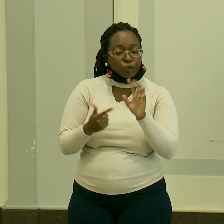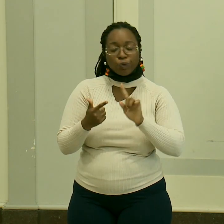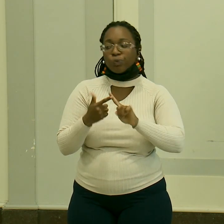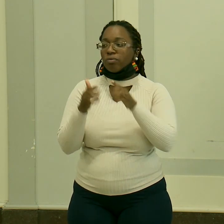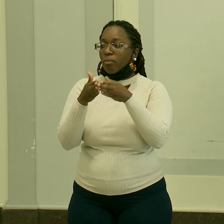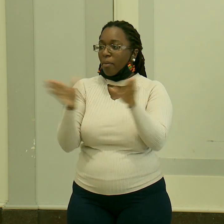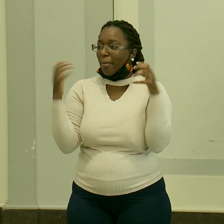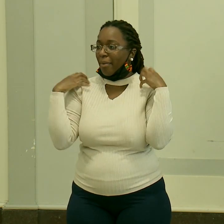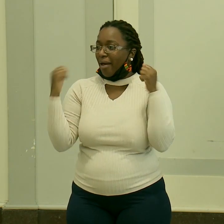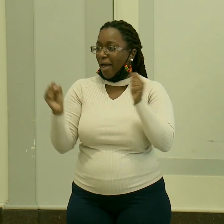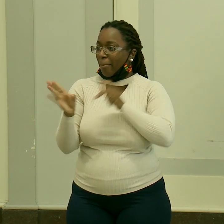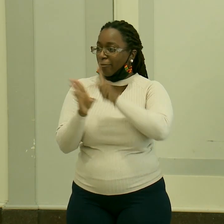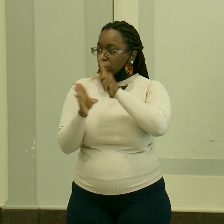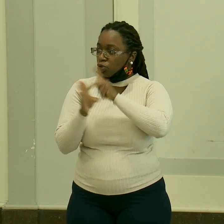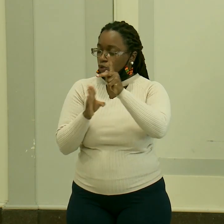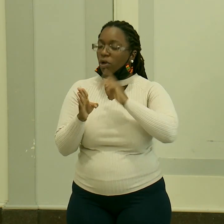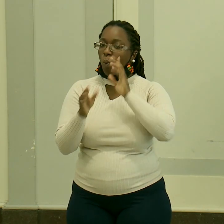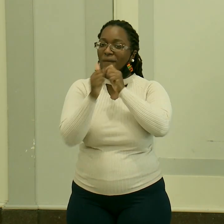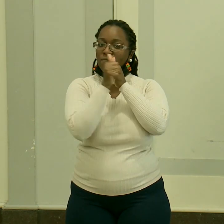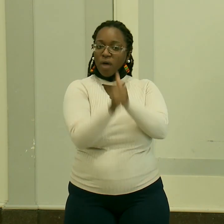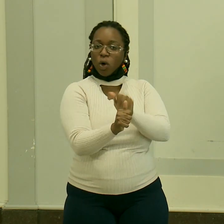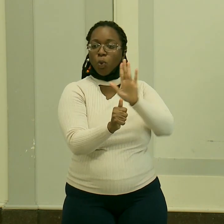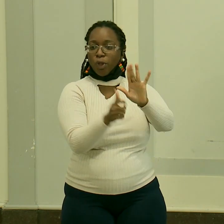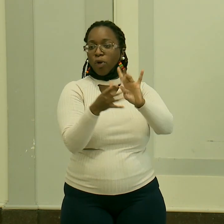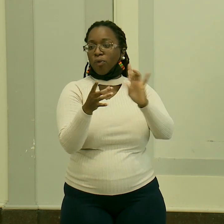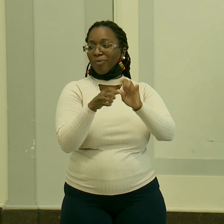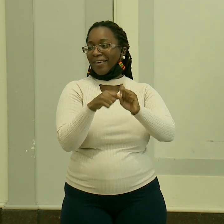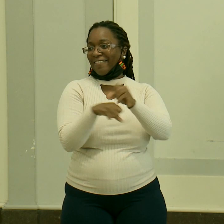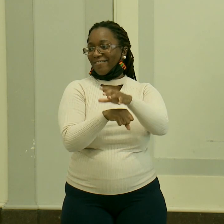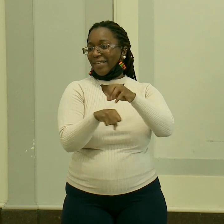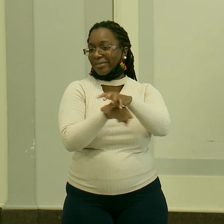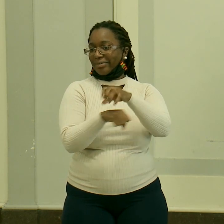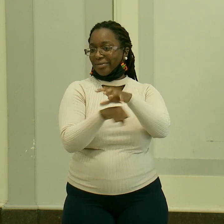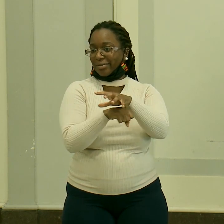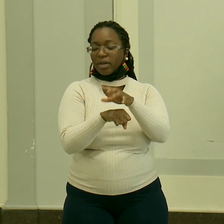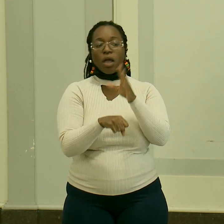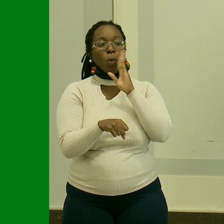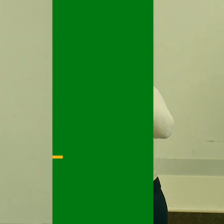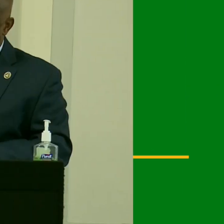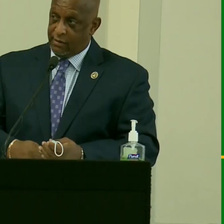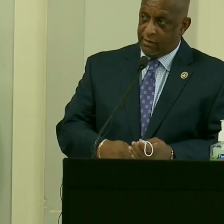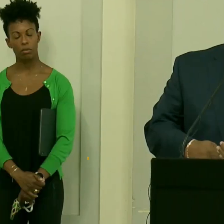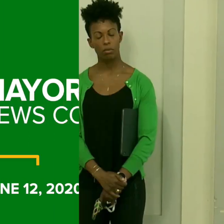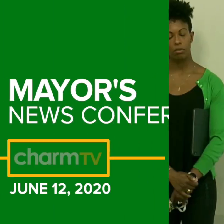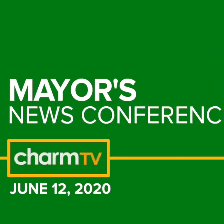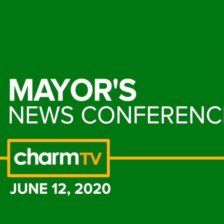health professionals, and we're going to be driven by our data only.